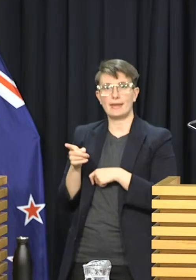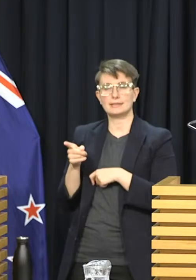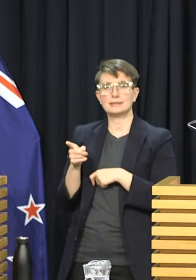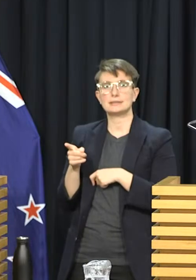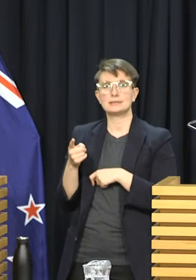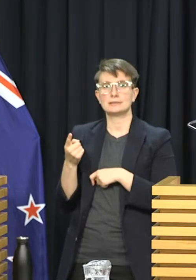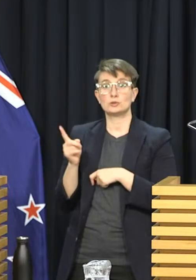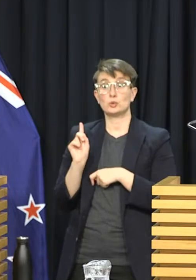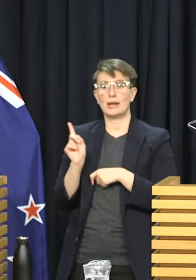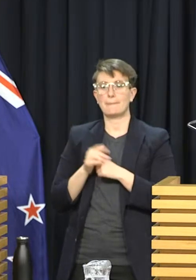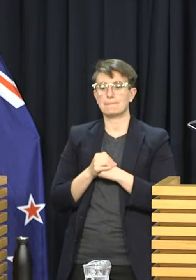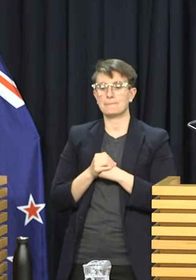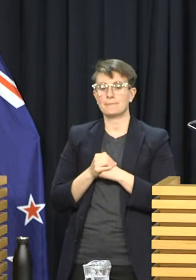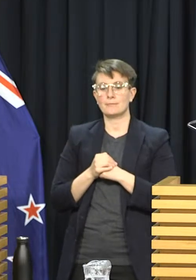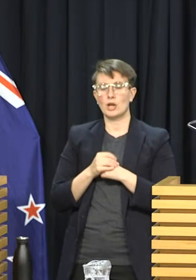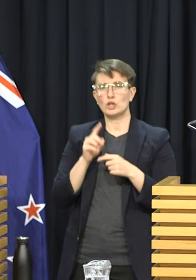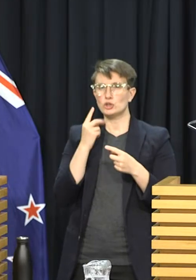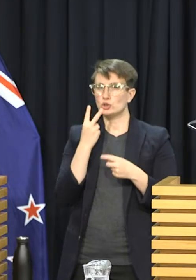One was